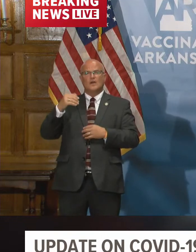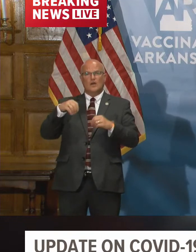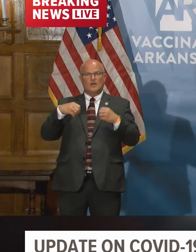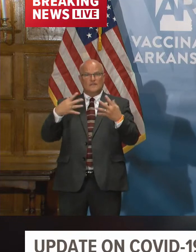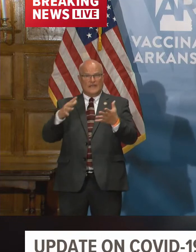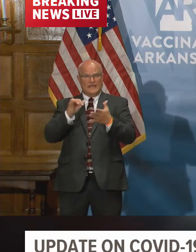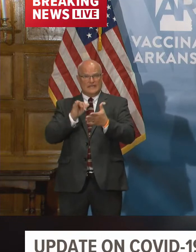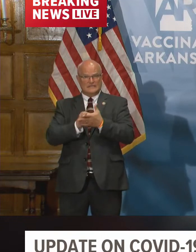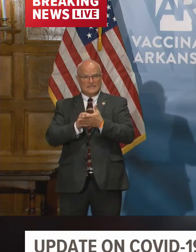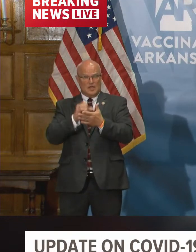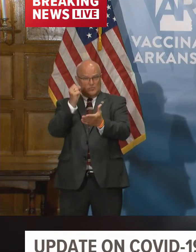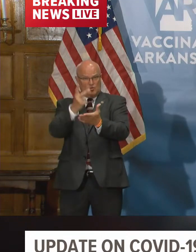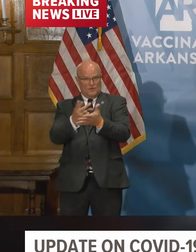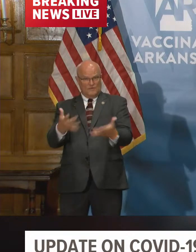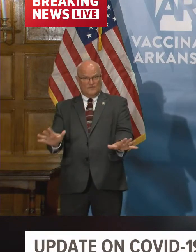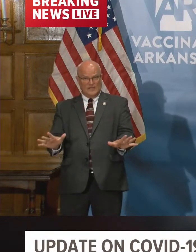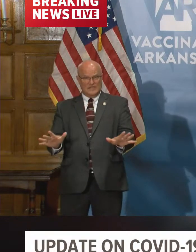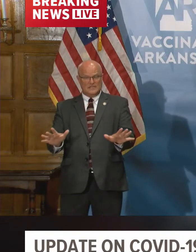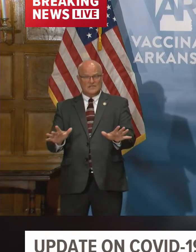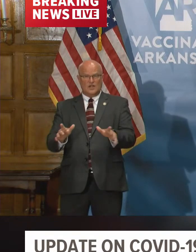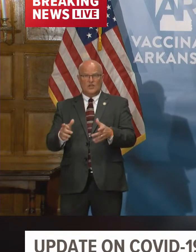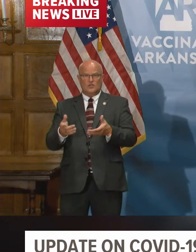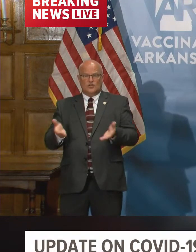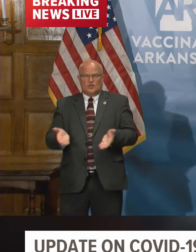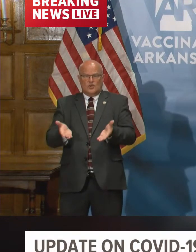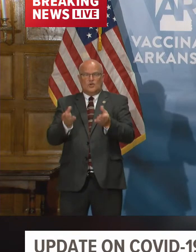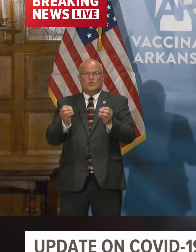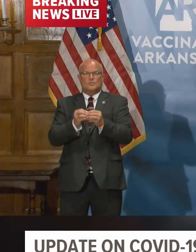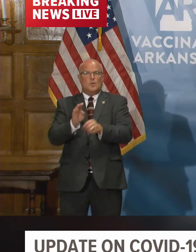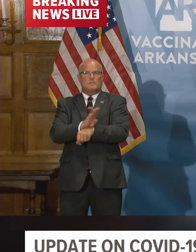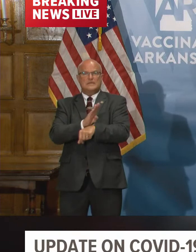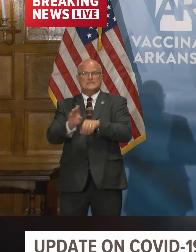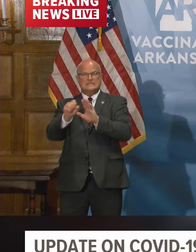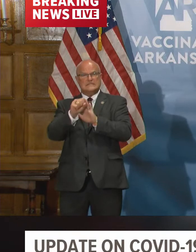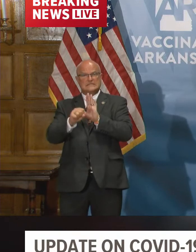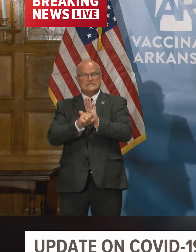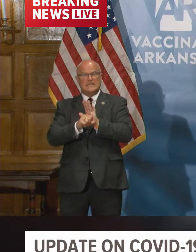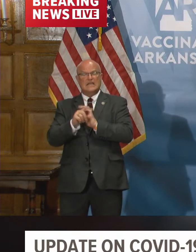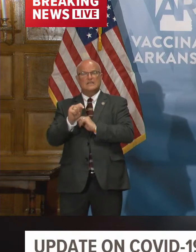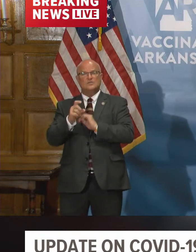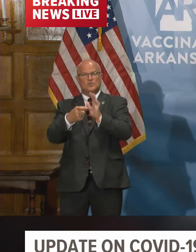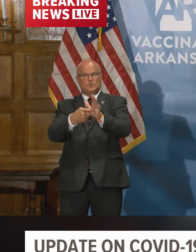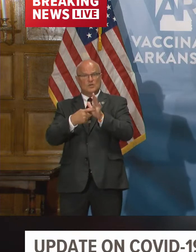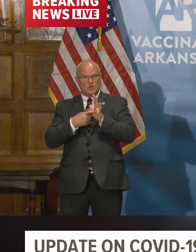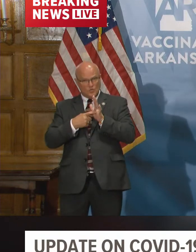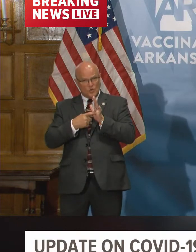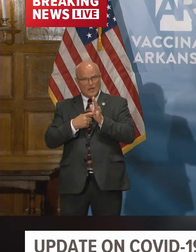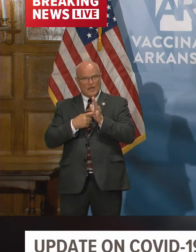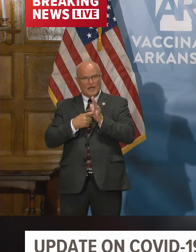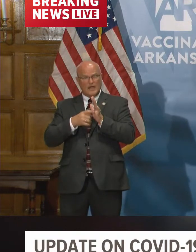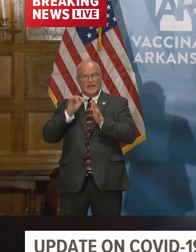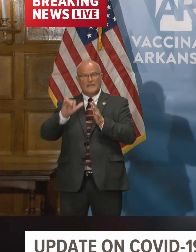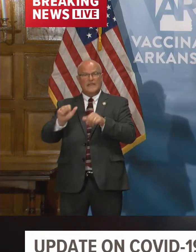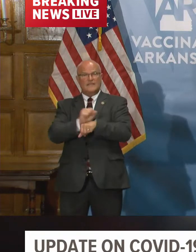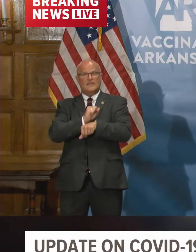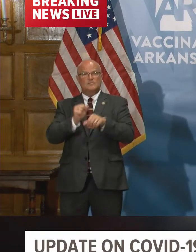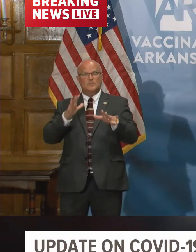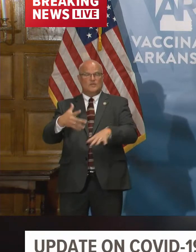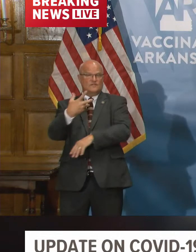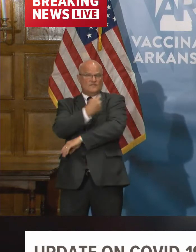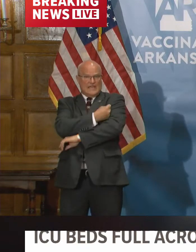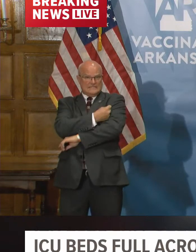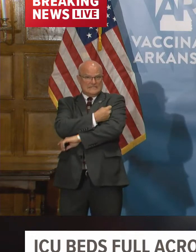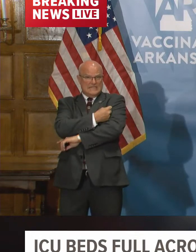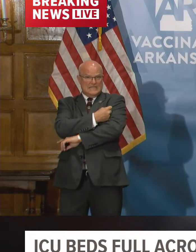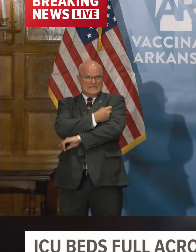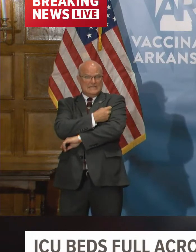that it's gotten the full approval, are you going to urge more businesses in the state to require that their employees get